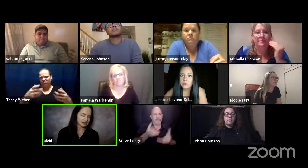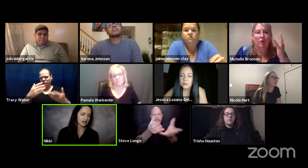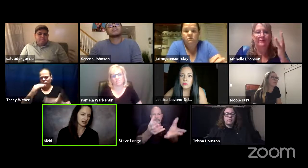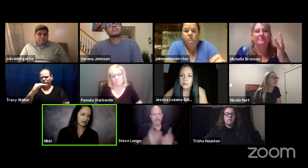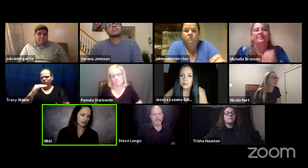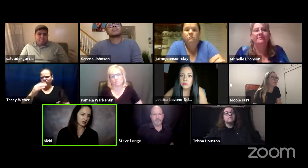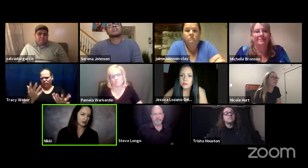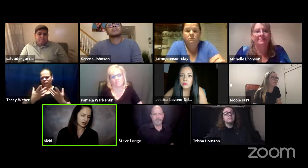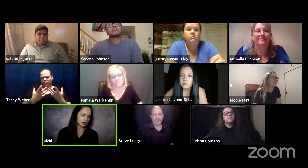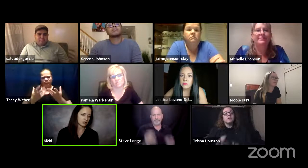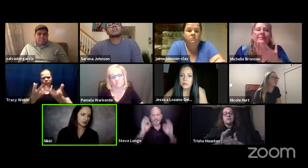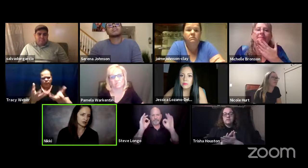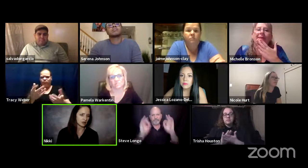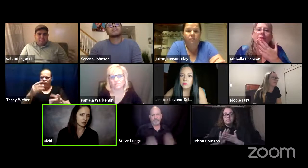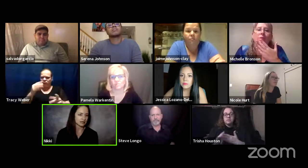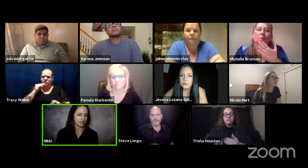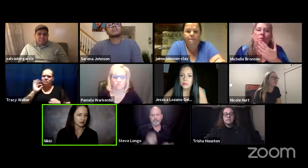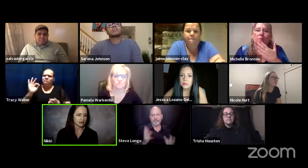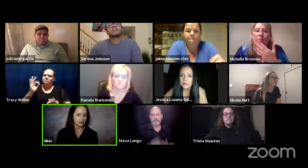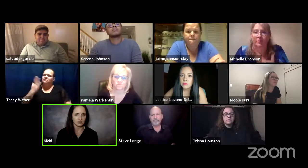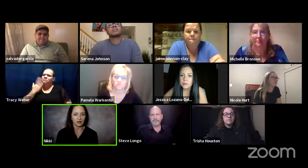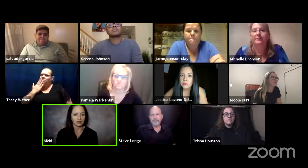that are available, and then also those cards, and I can pass those along.